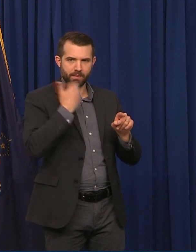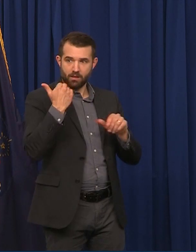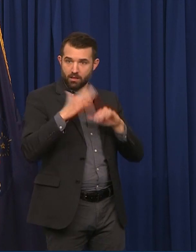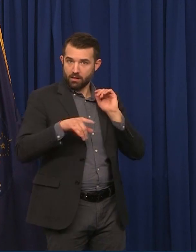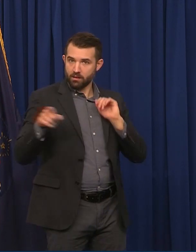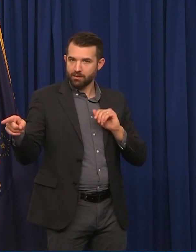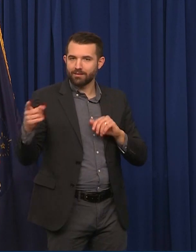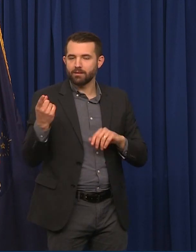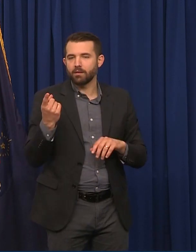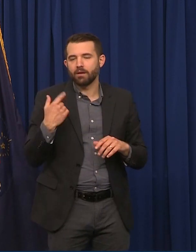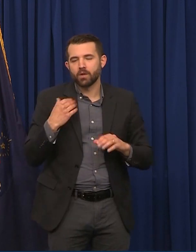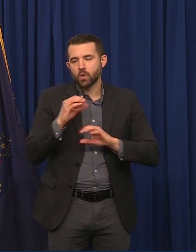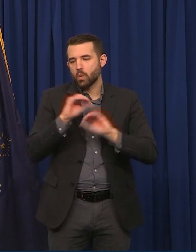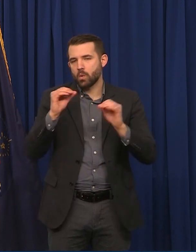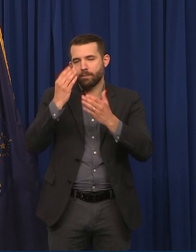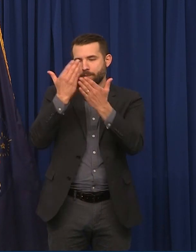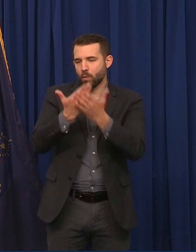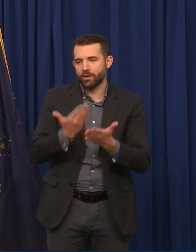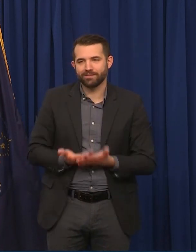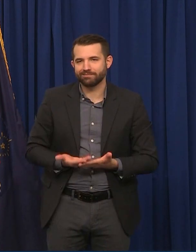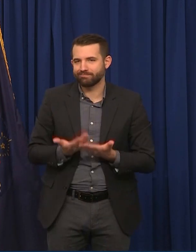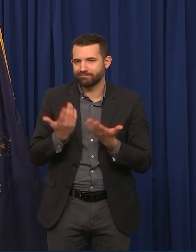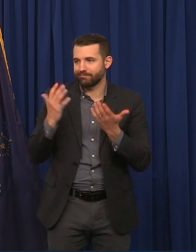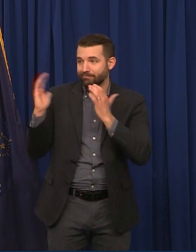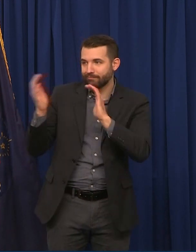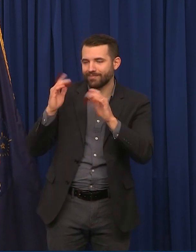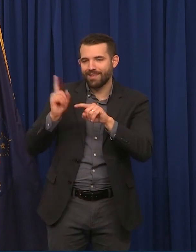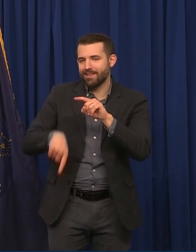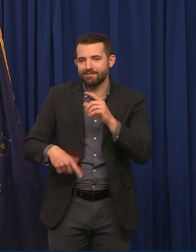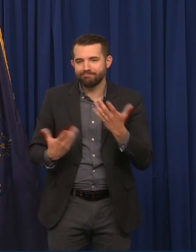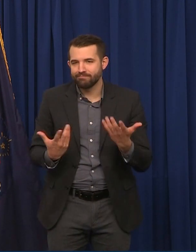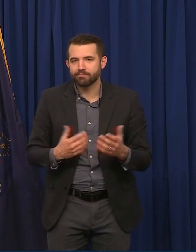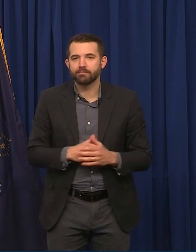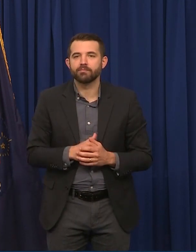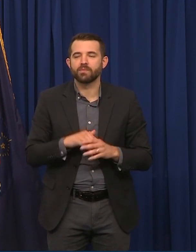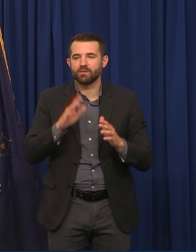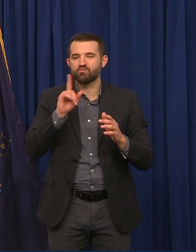got. I'd like to turn next to Paul Dwyer at WABI.